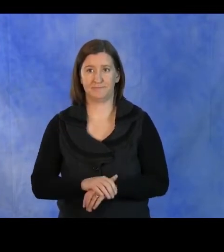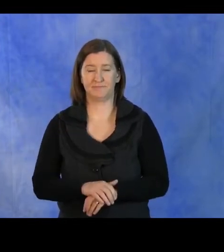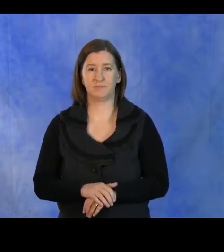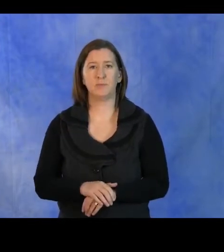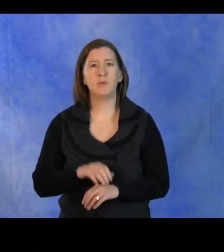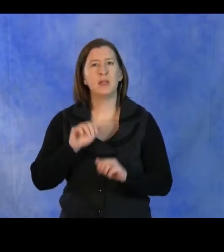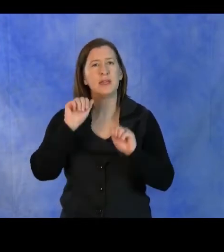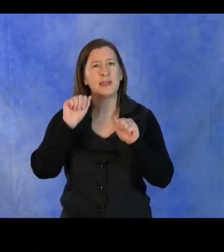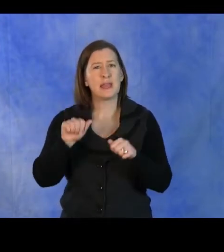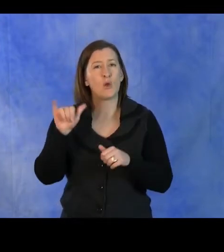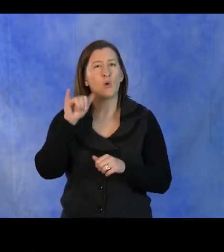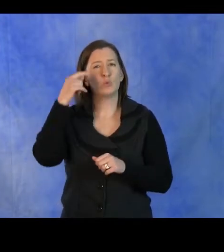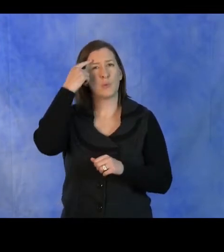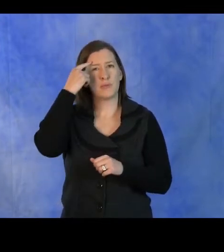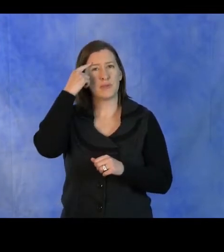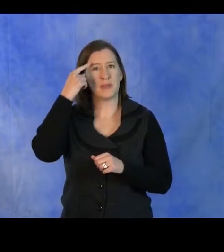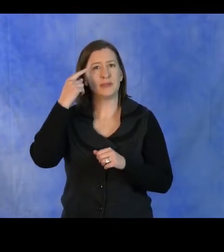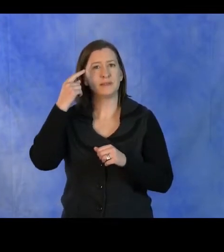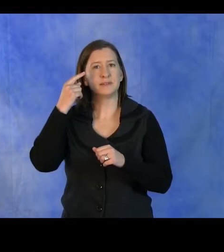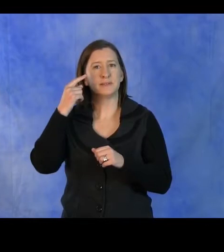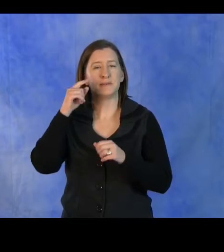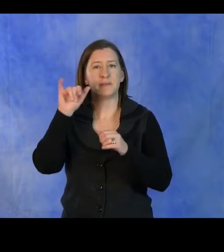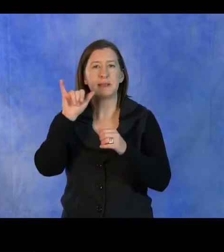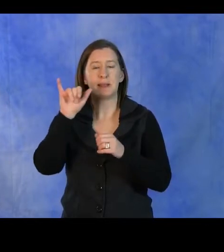the nurture part of things.